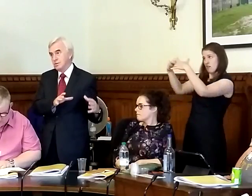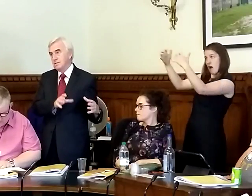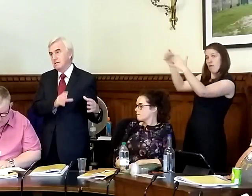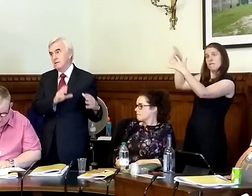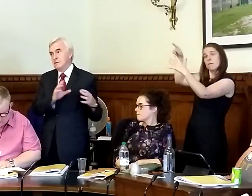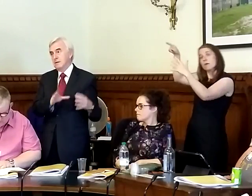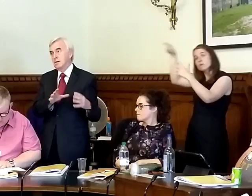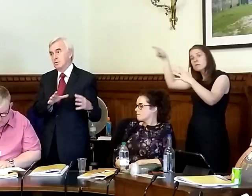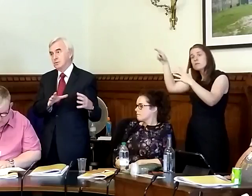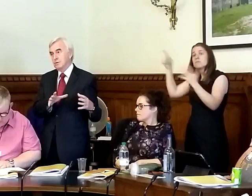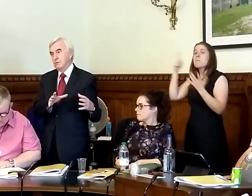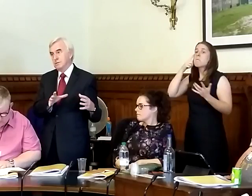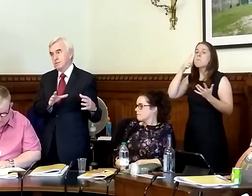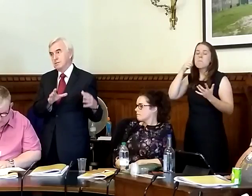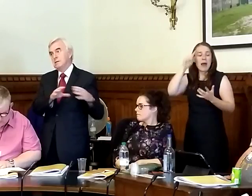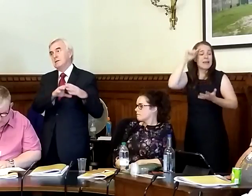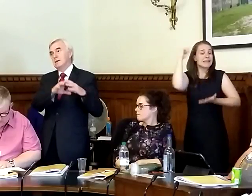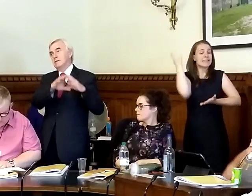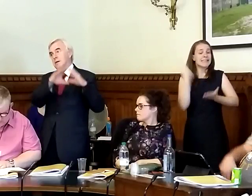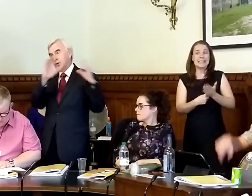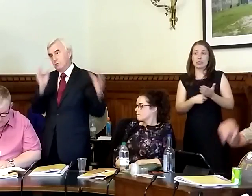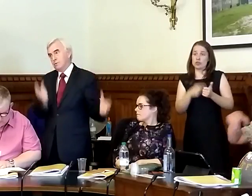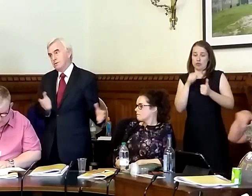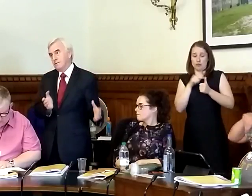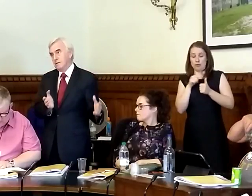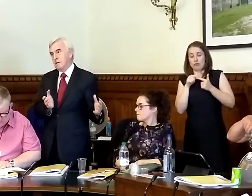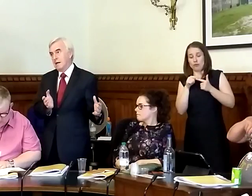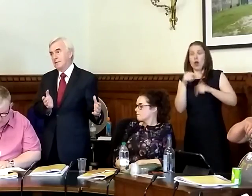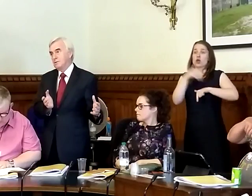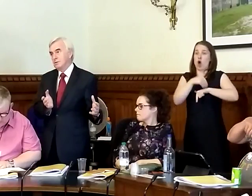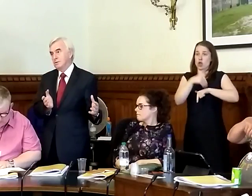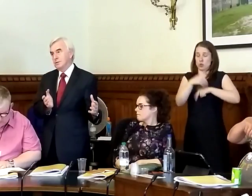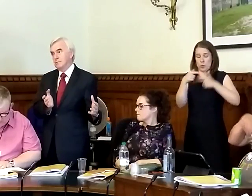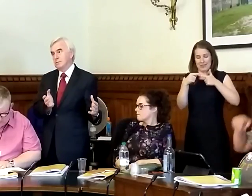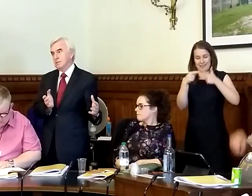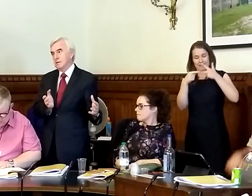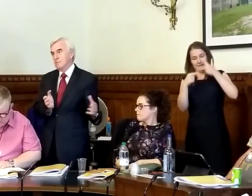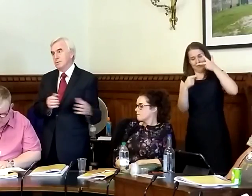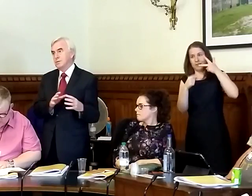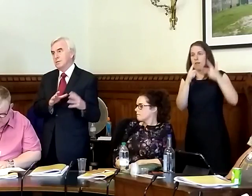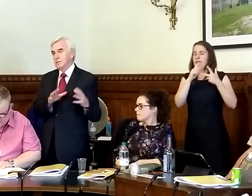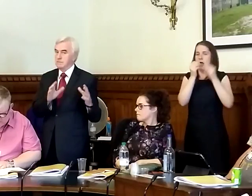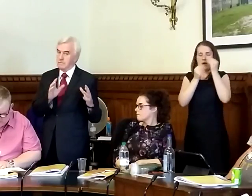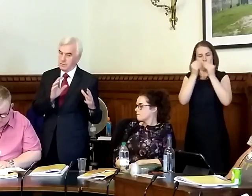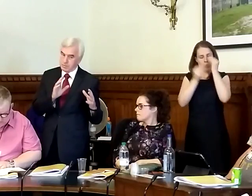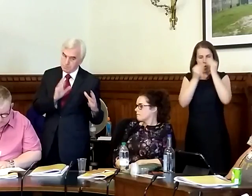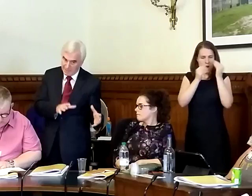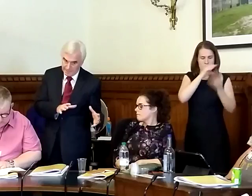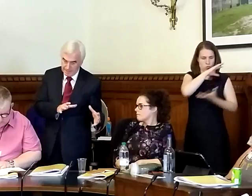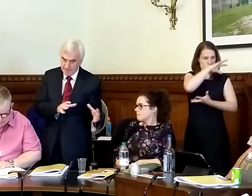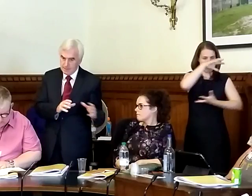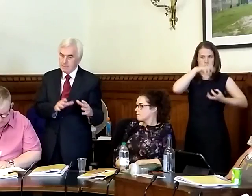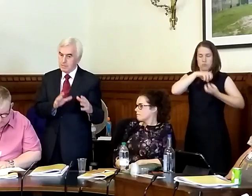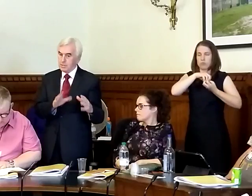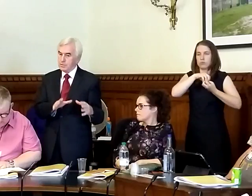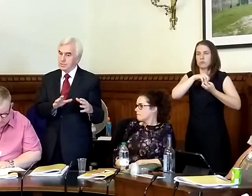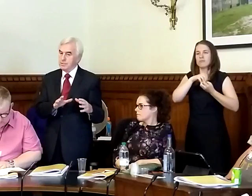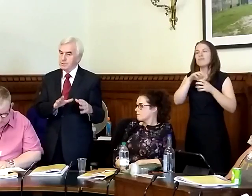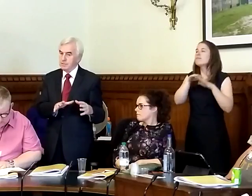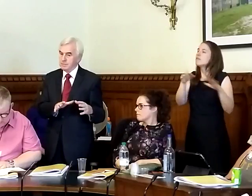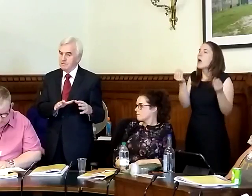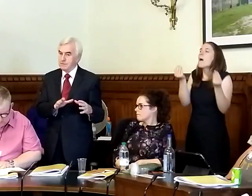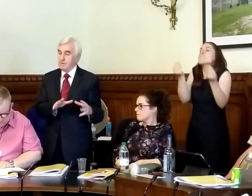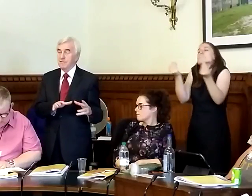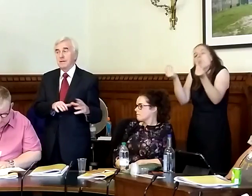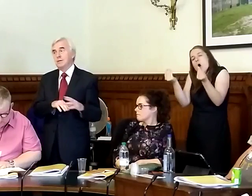individual decision, their consequences, and then cumulatively add those consequences up, not just in terms of lost money, but